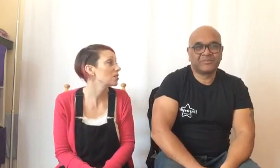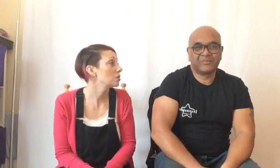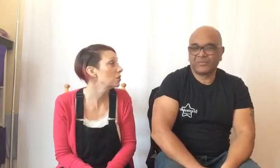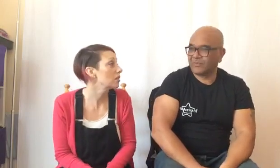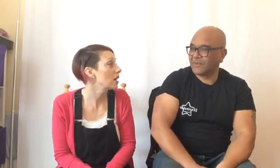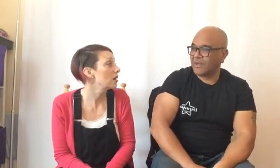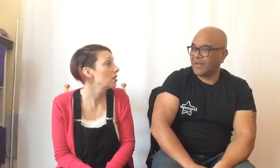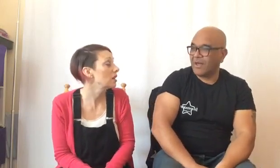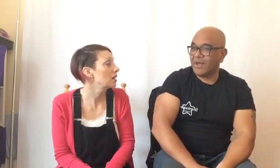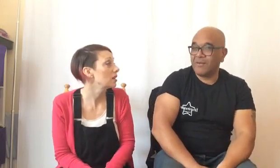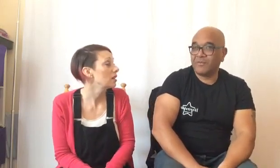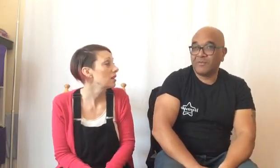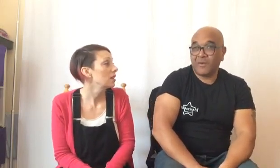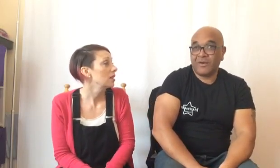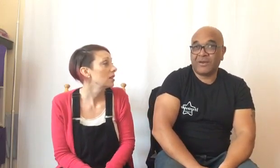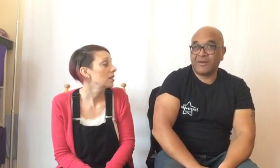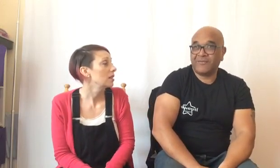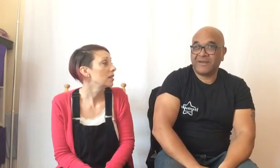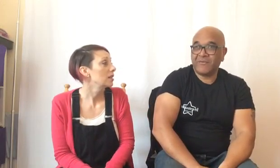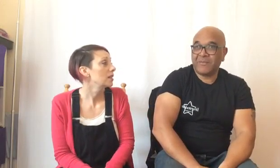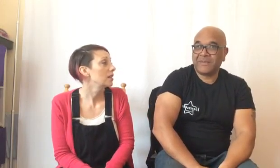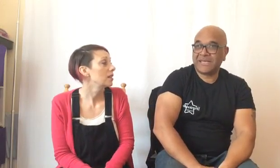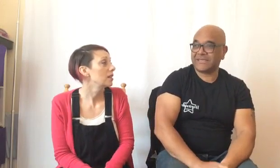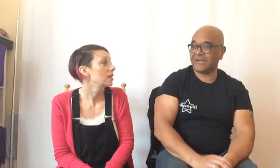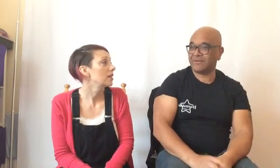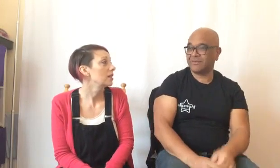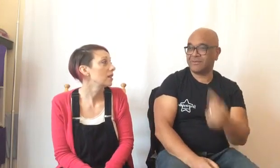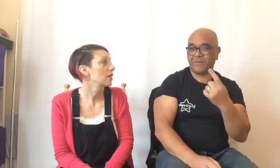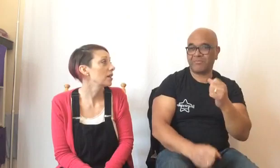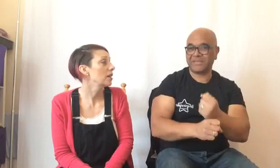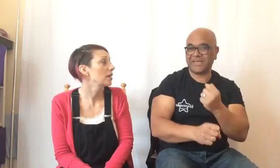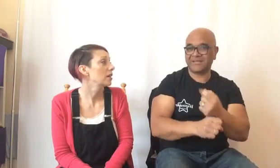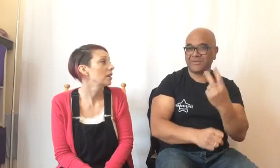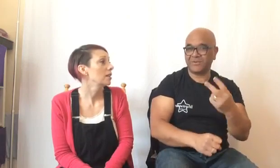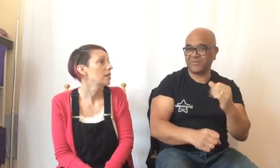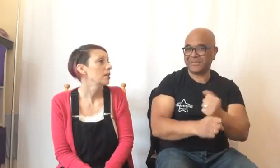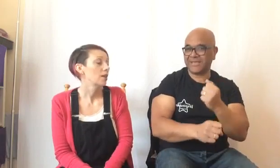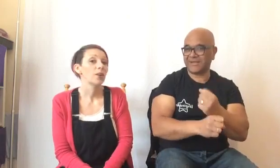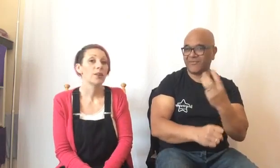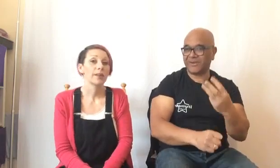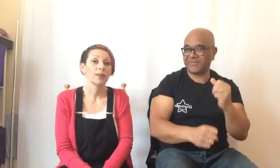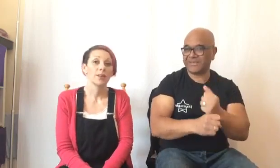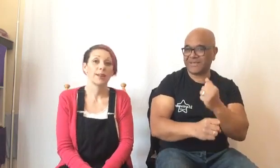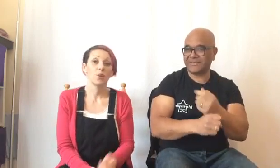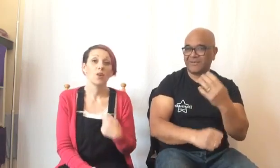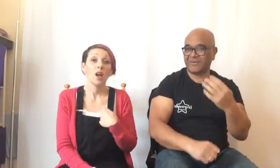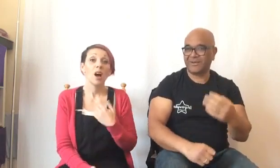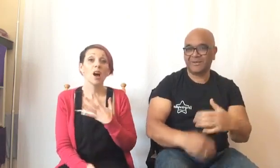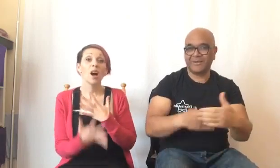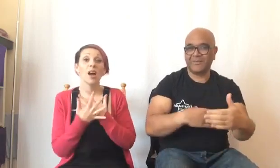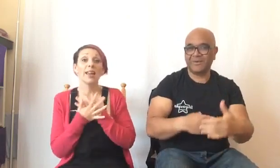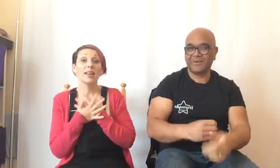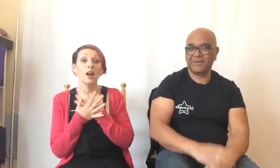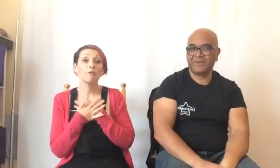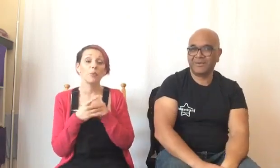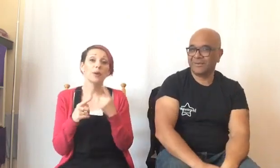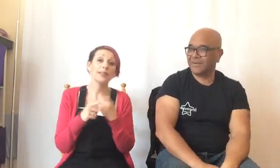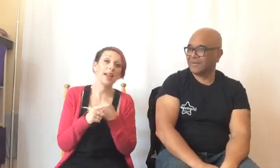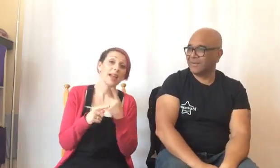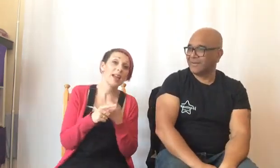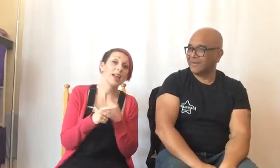ideas at all there? Really? I could only think of one potato. Okay. One potato, two potato, three potato. Okay, or I